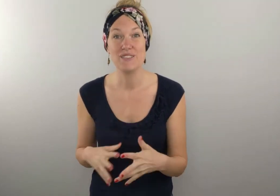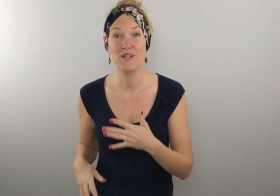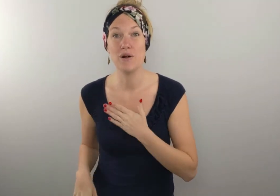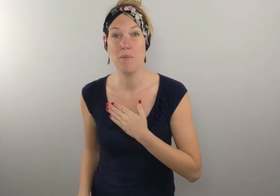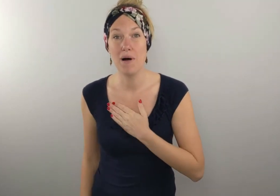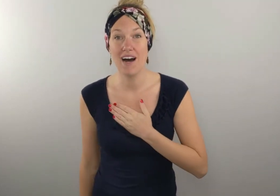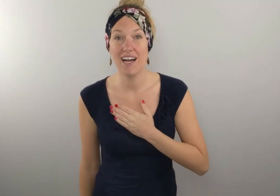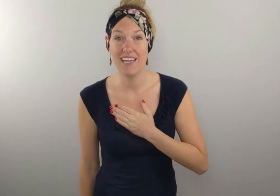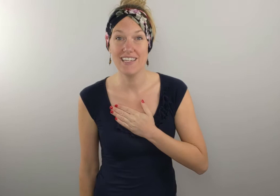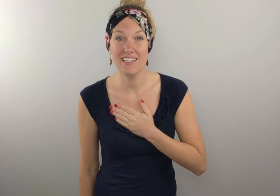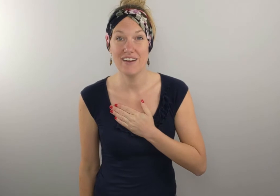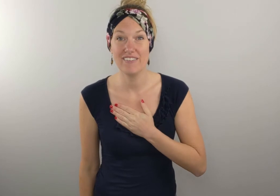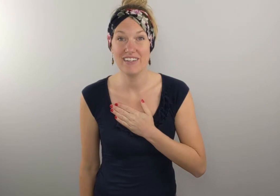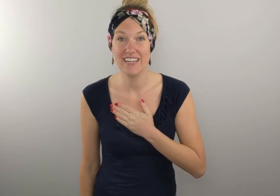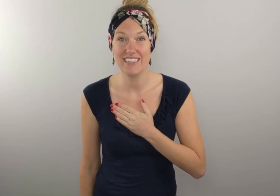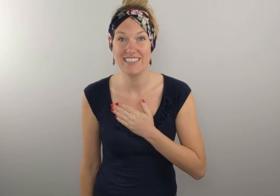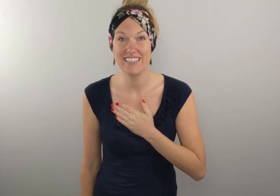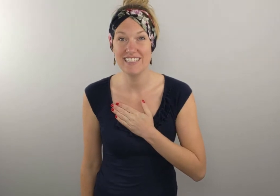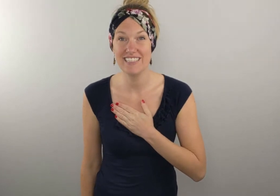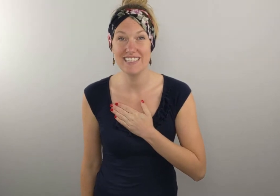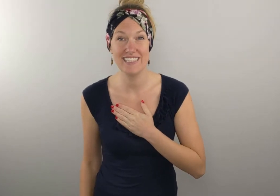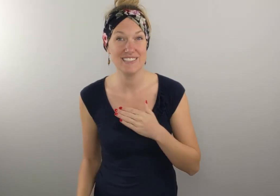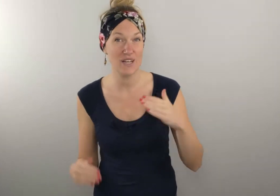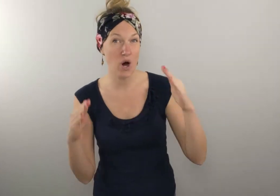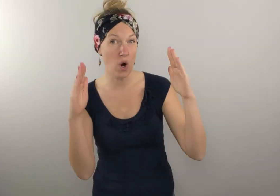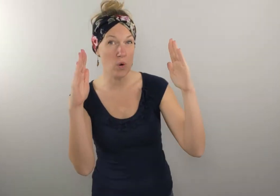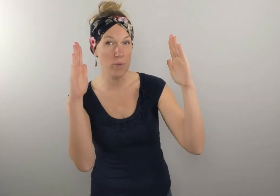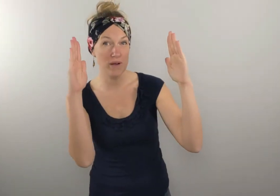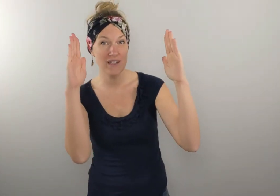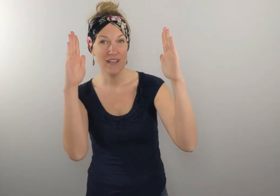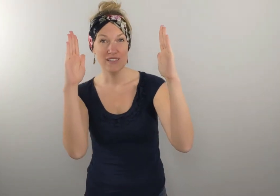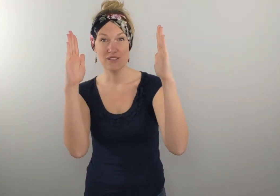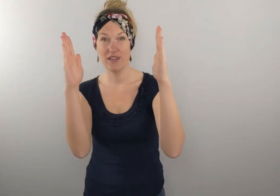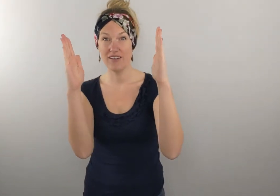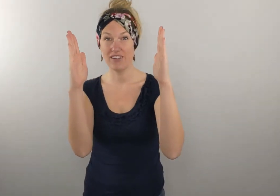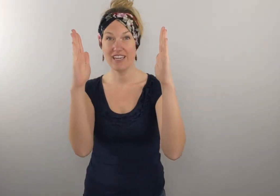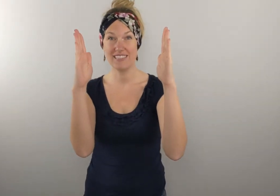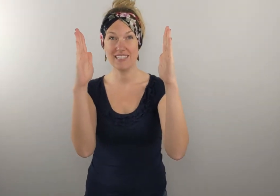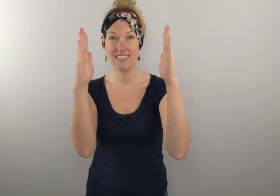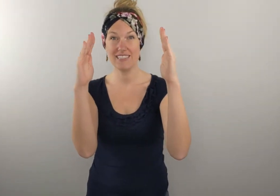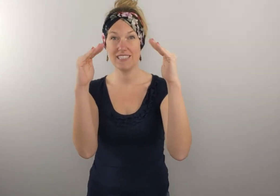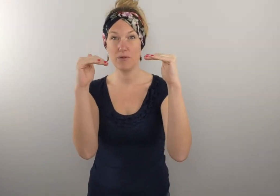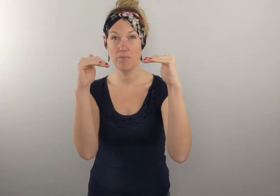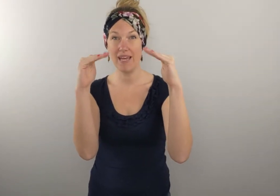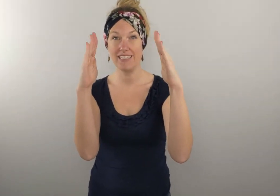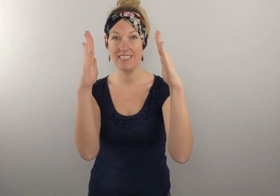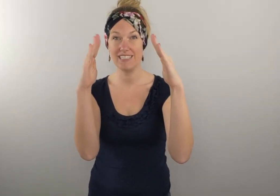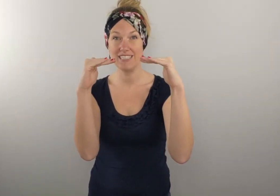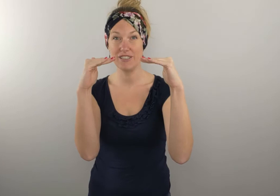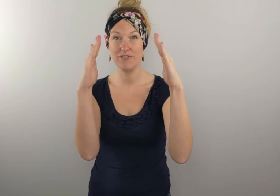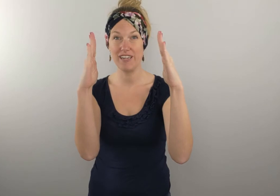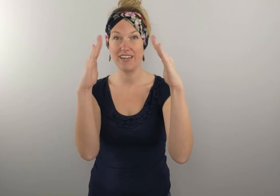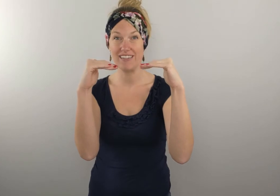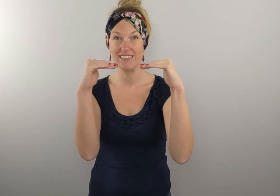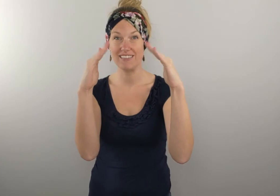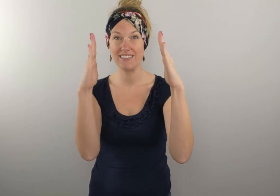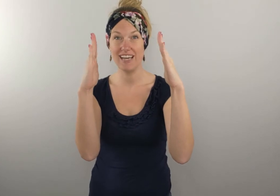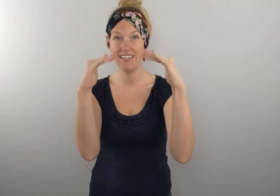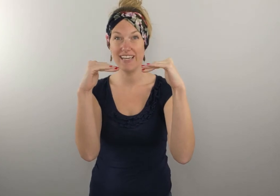So you have your hand on your chest like this, hope. So you have your hands like this and you bend just at your fingers. It's kind of like a